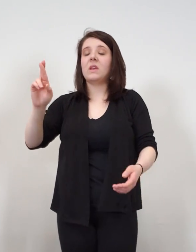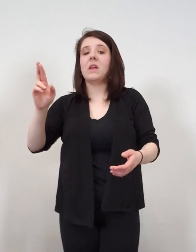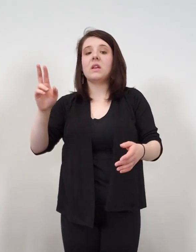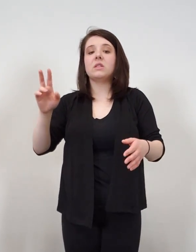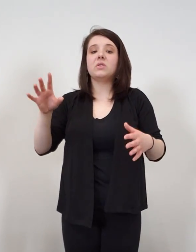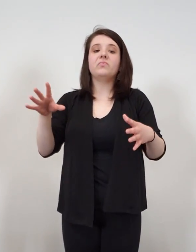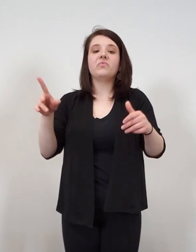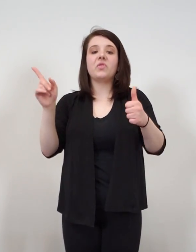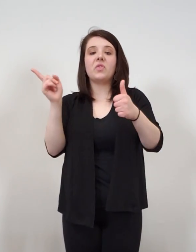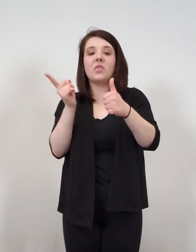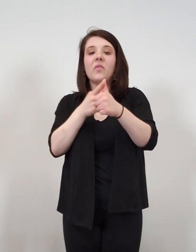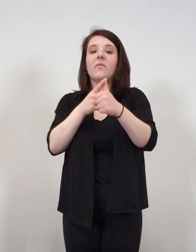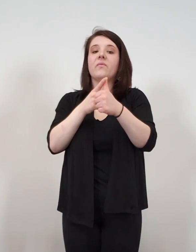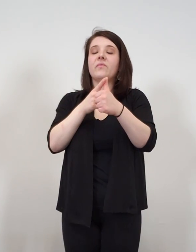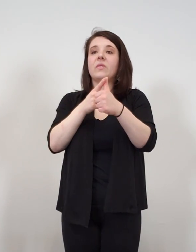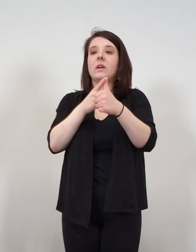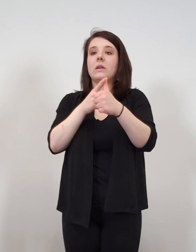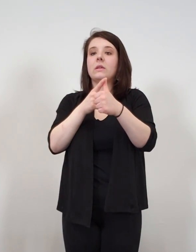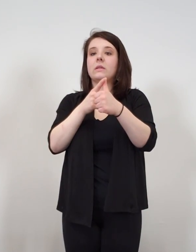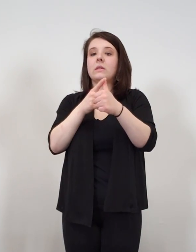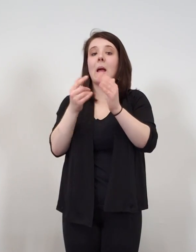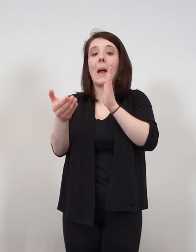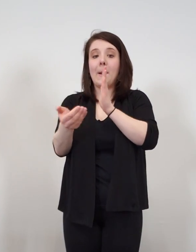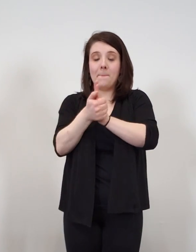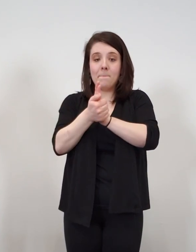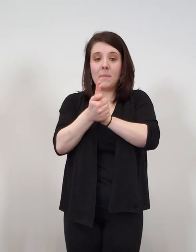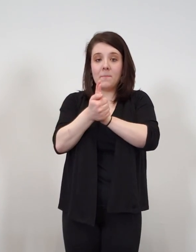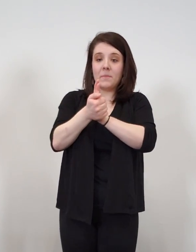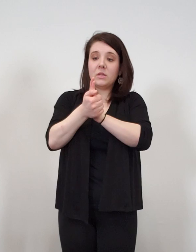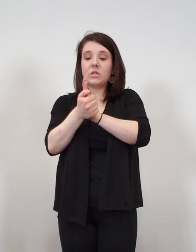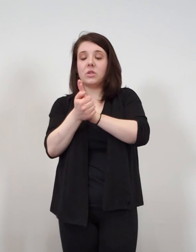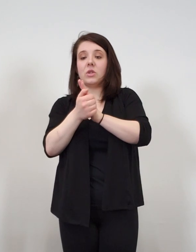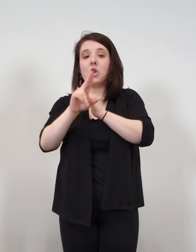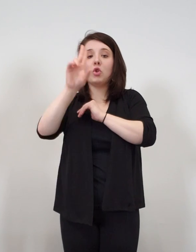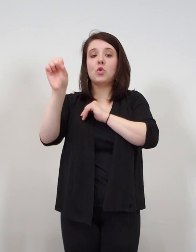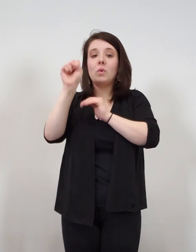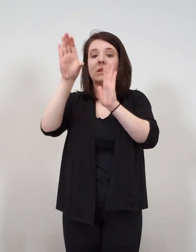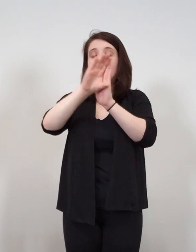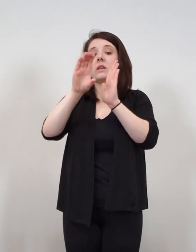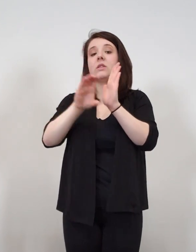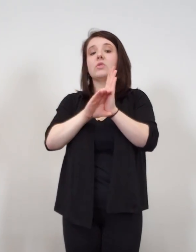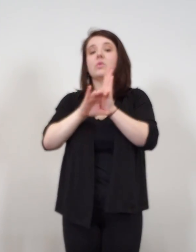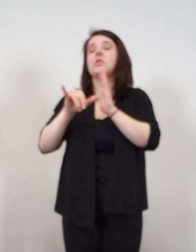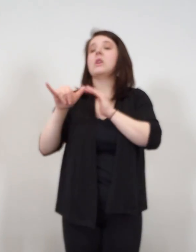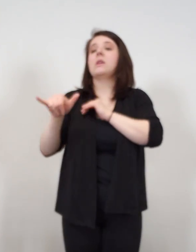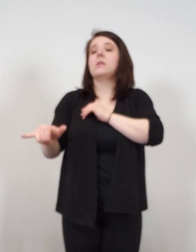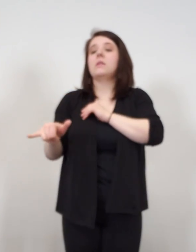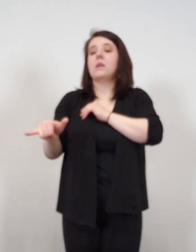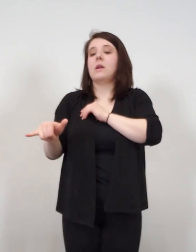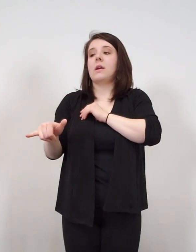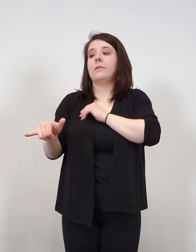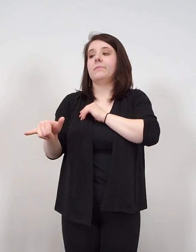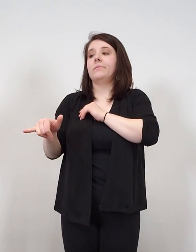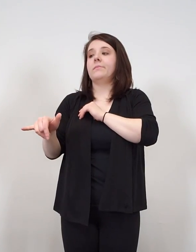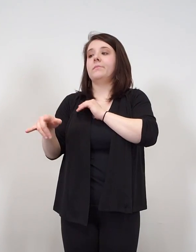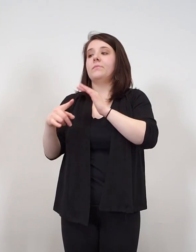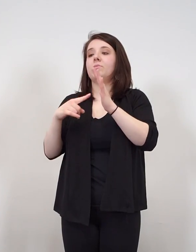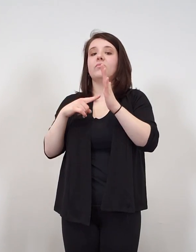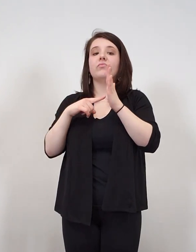our individual rights. An amendment simply means a change. So the first 10 amendments we're familiar